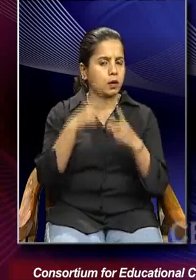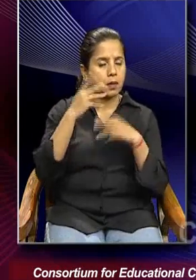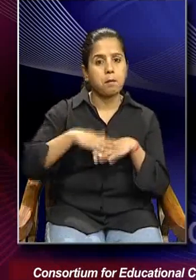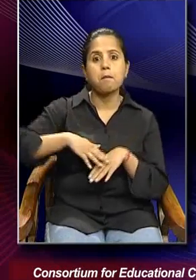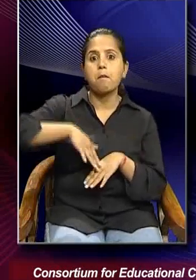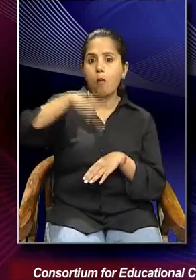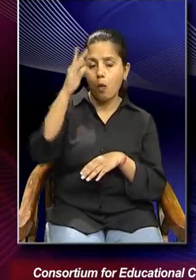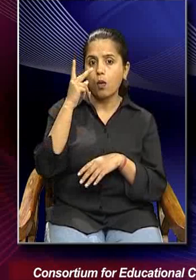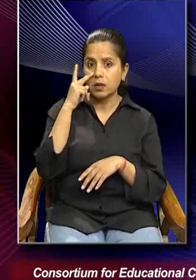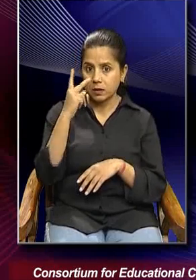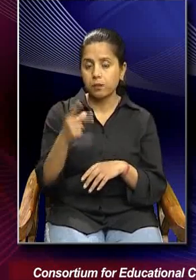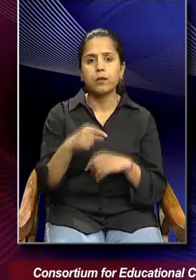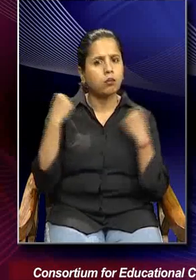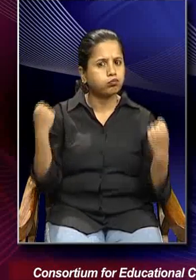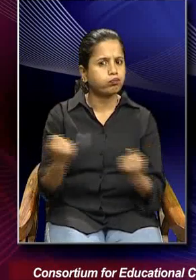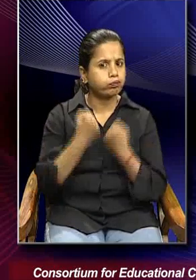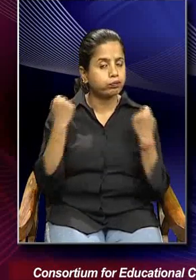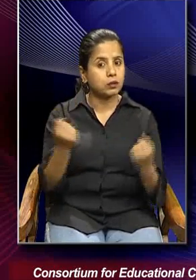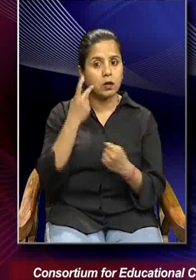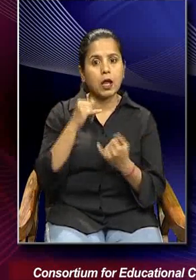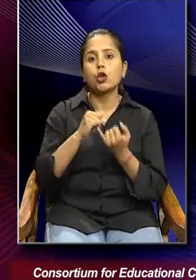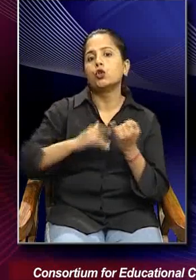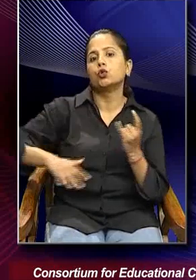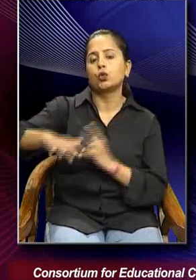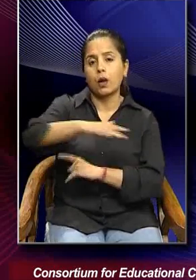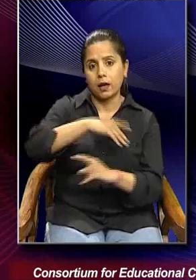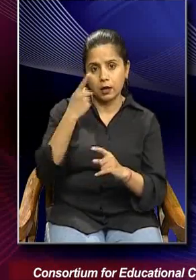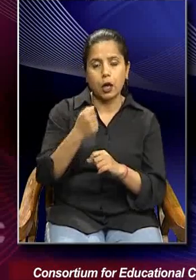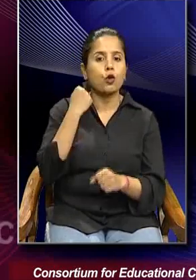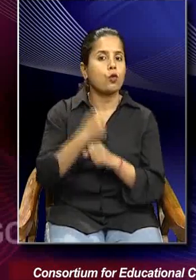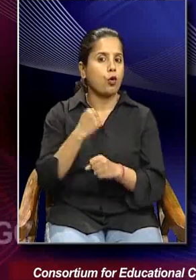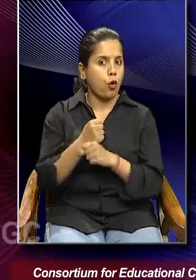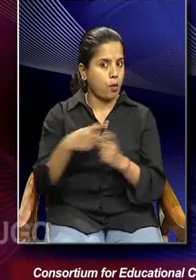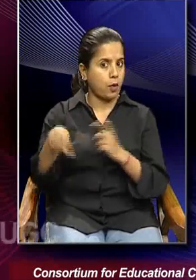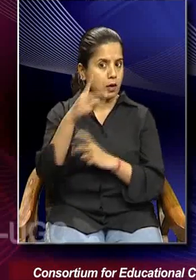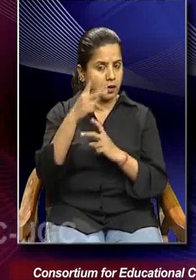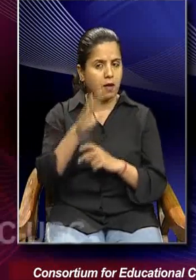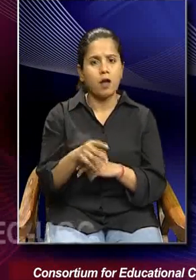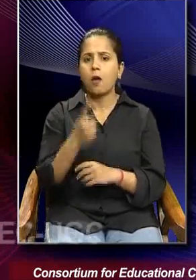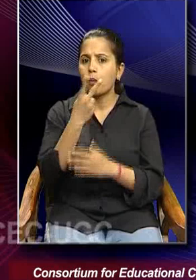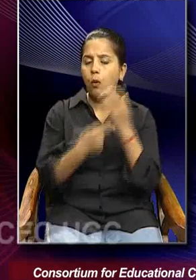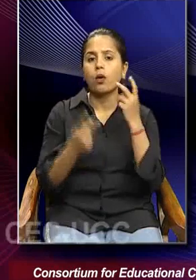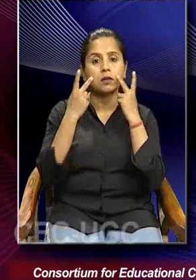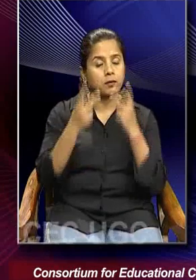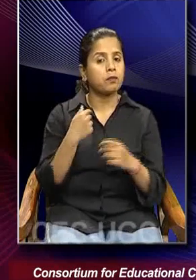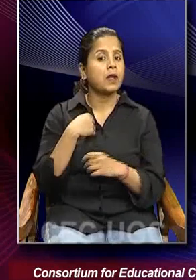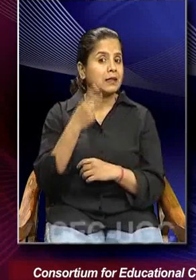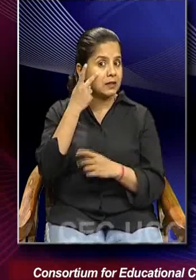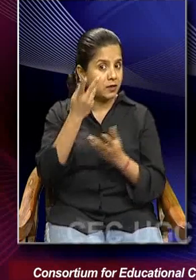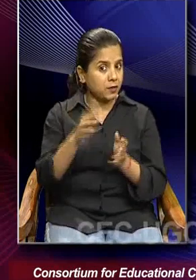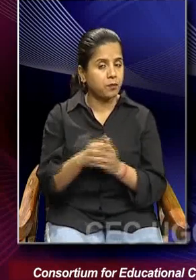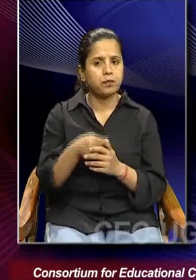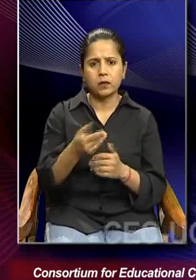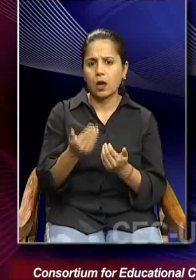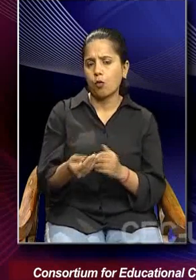greater efforts being made by society and governments from both ends, we observe that there